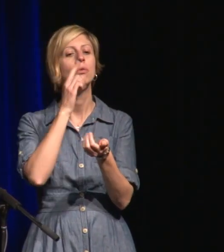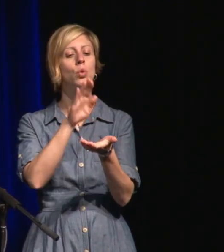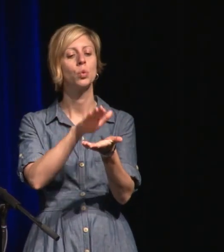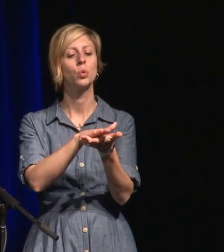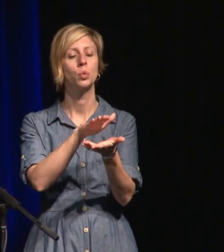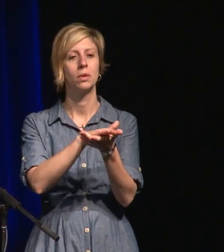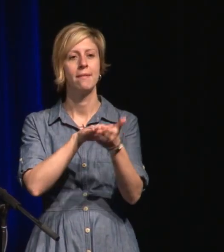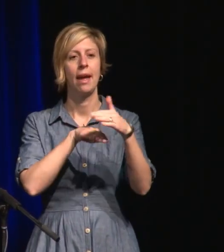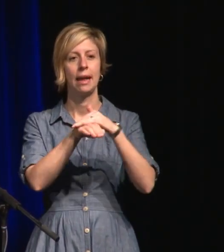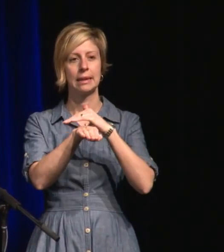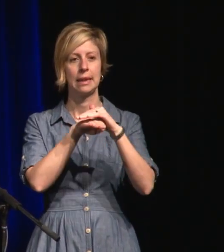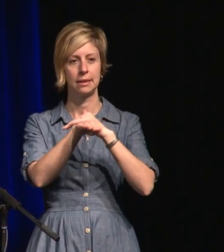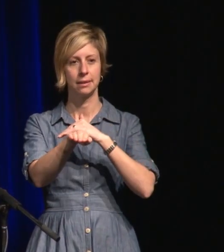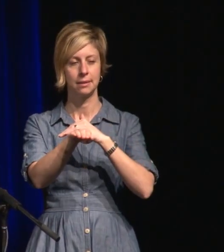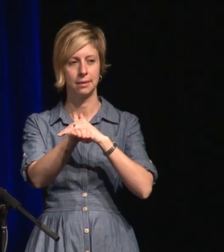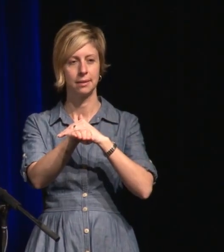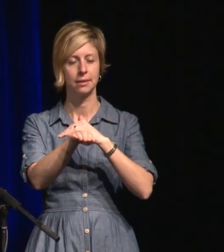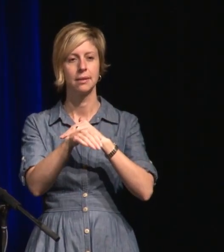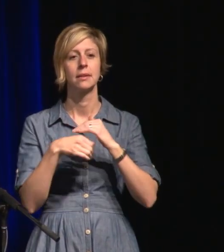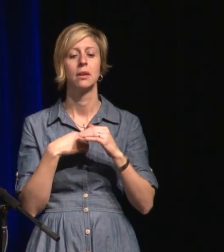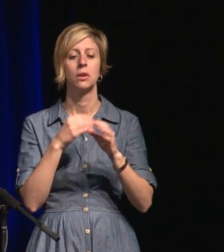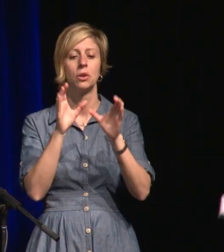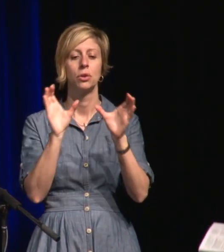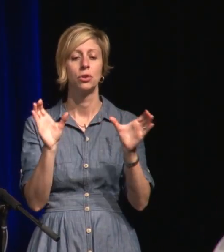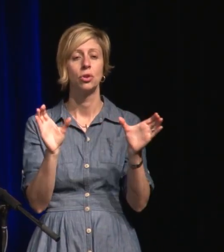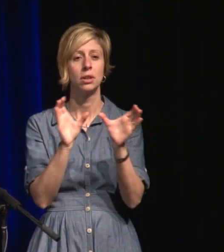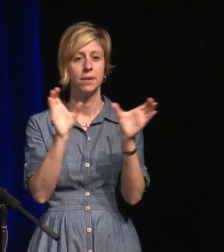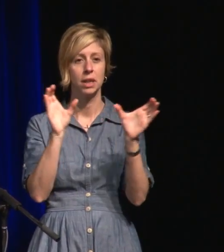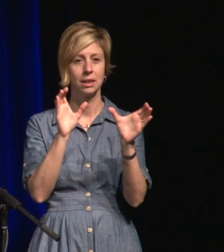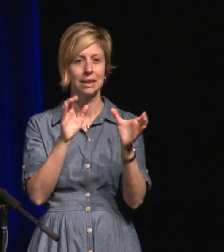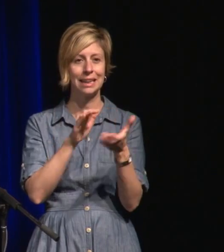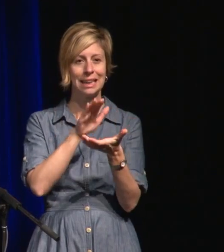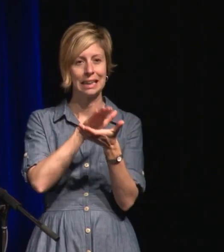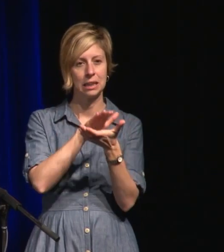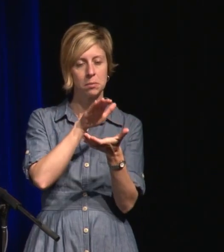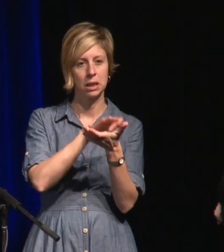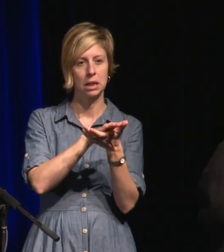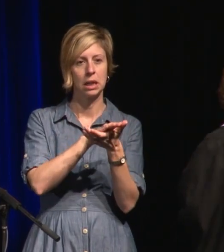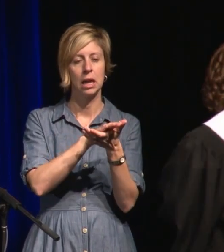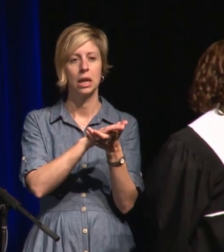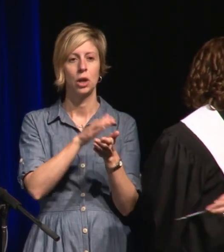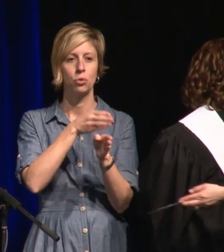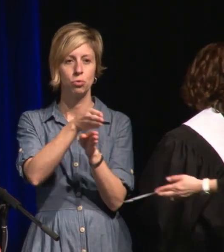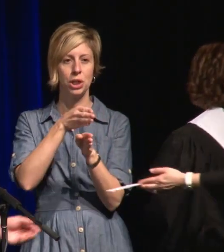Access for the Certificate in Academic and Career Connections.